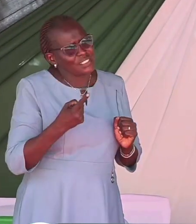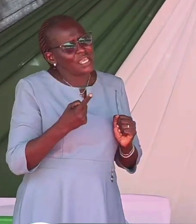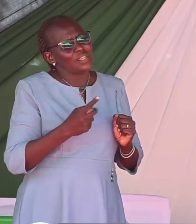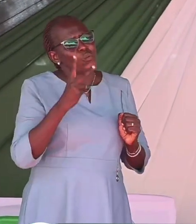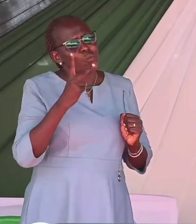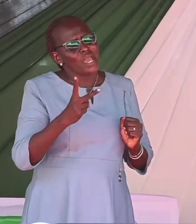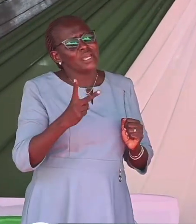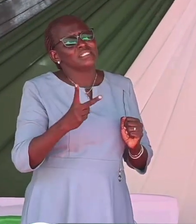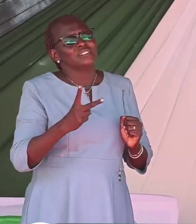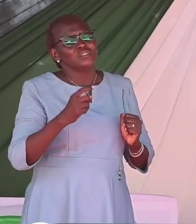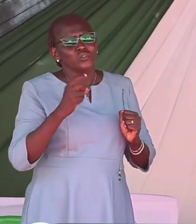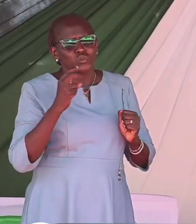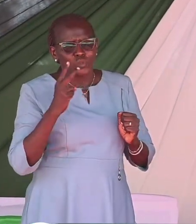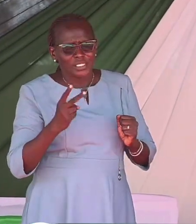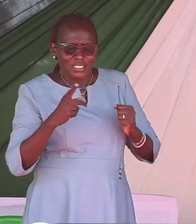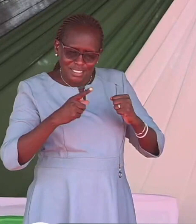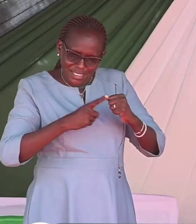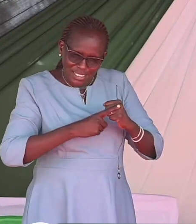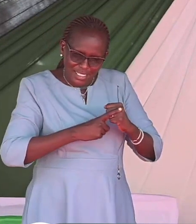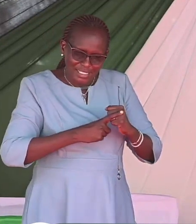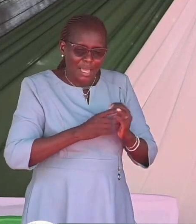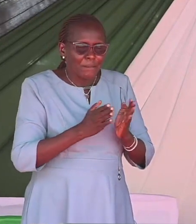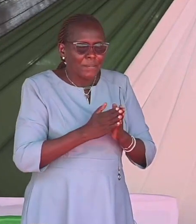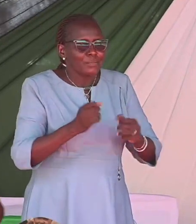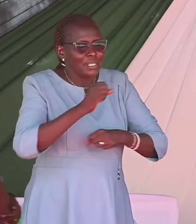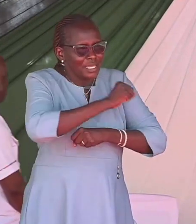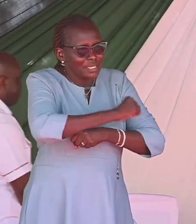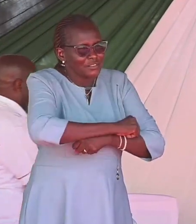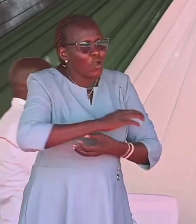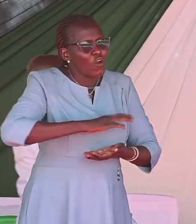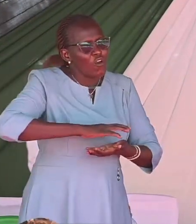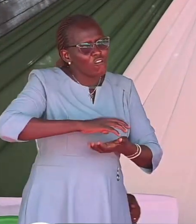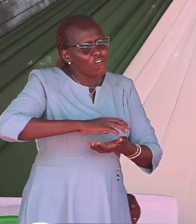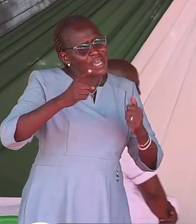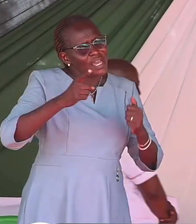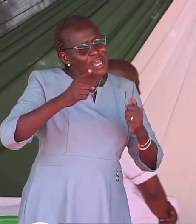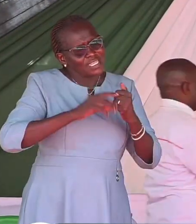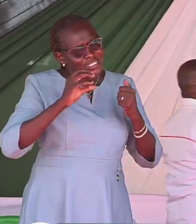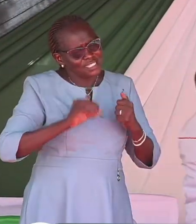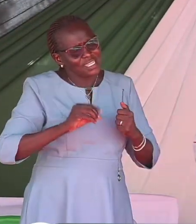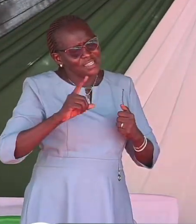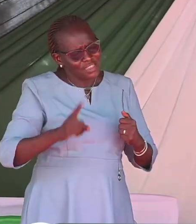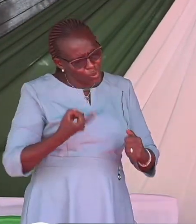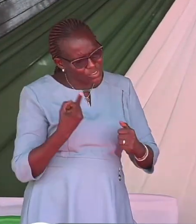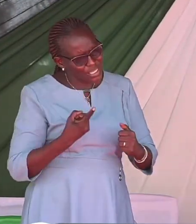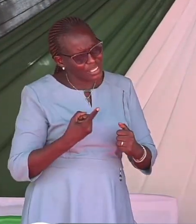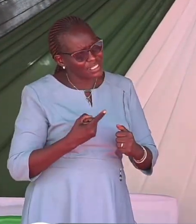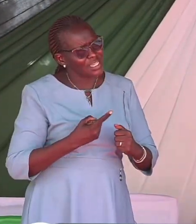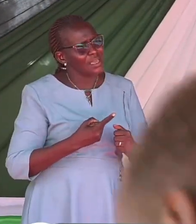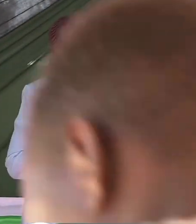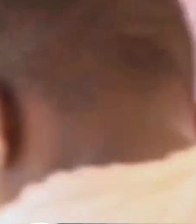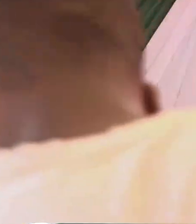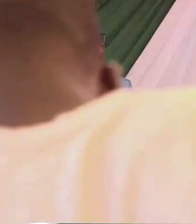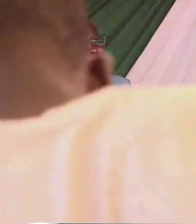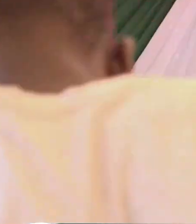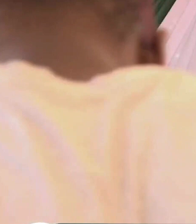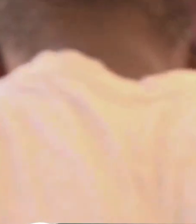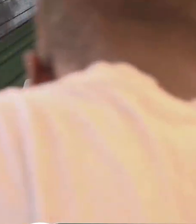10,126 in the public schools and over 60,000 in the private schools. So largely, you realize